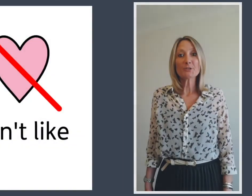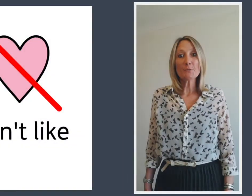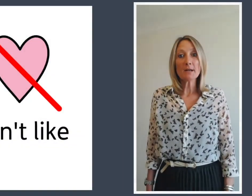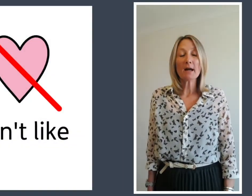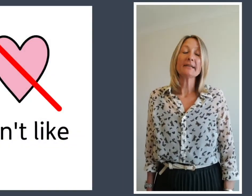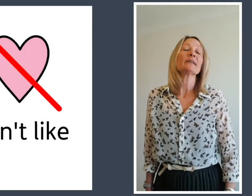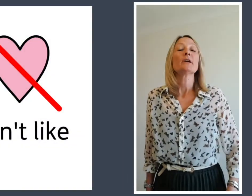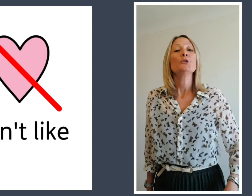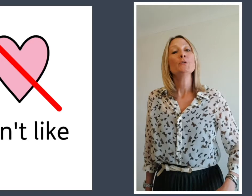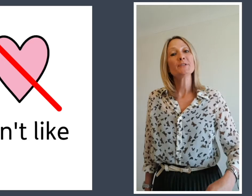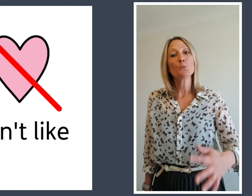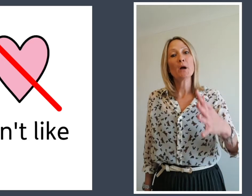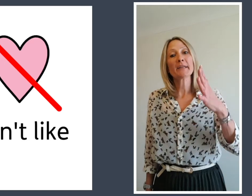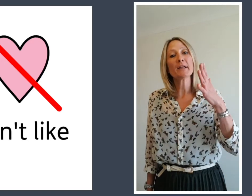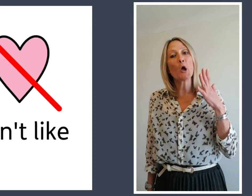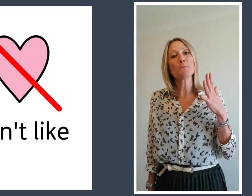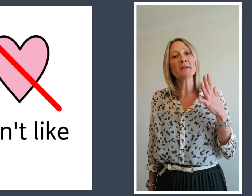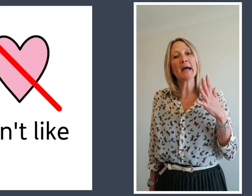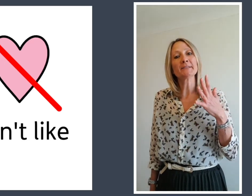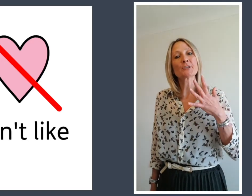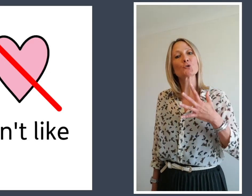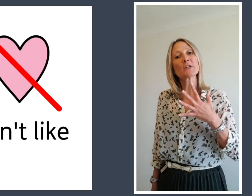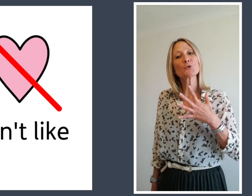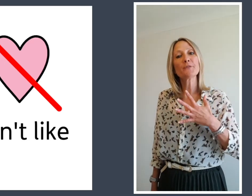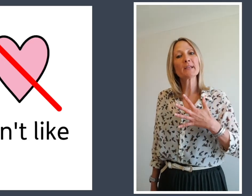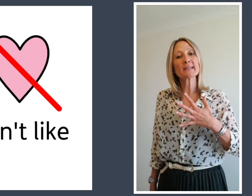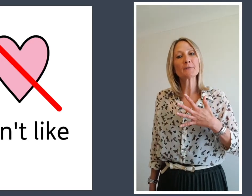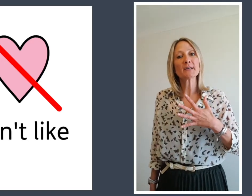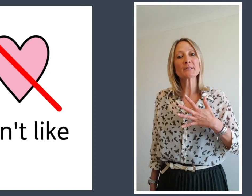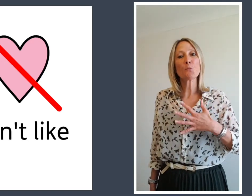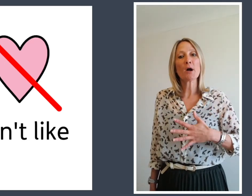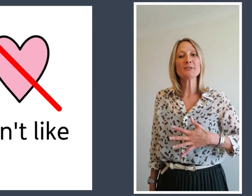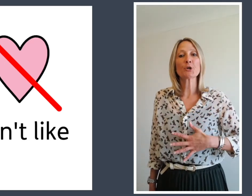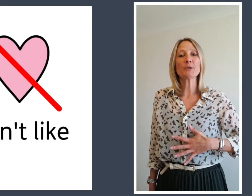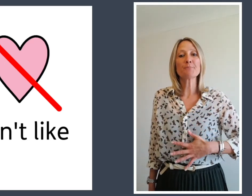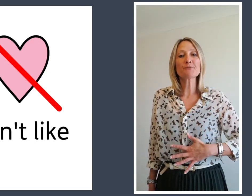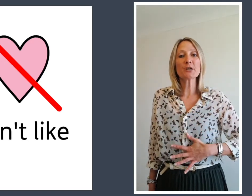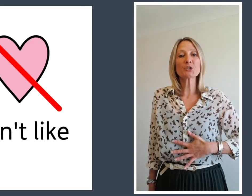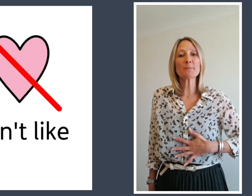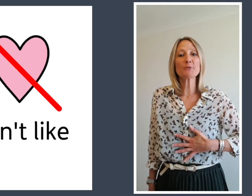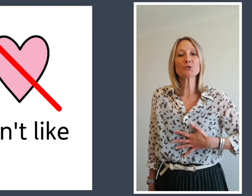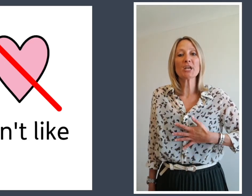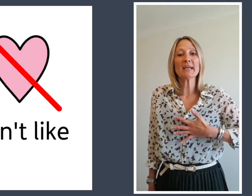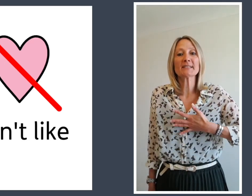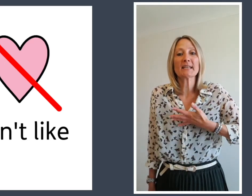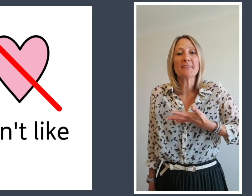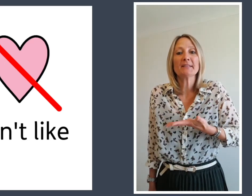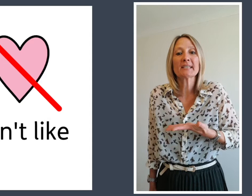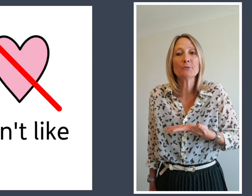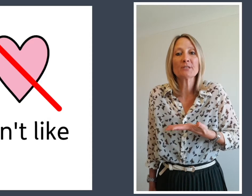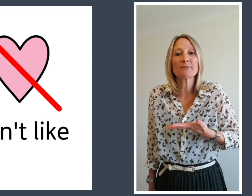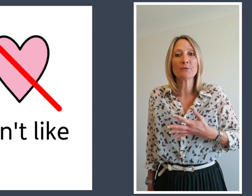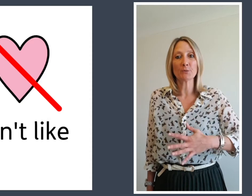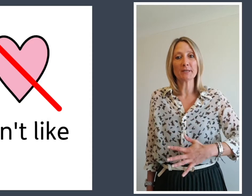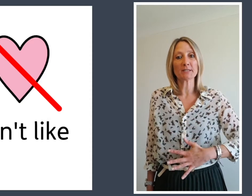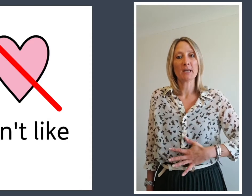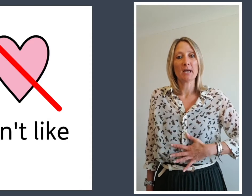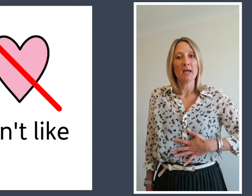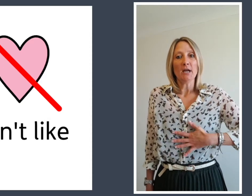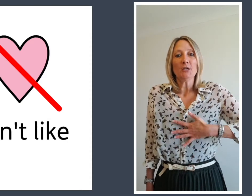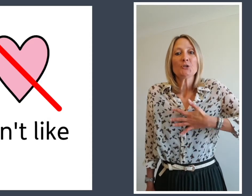For don't like, you need a working open hand, so stretch your fingers out nice and wide. You're going to brush up your chest and then tilt it